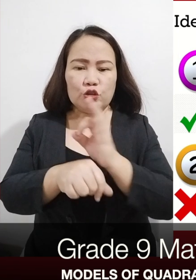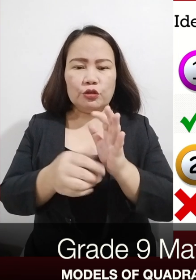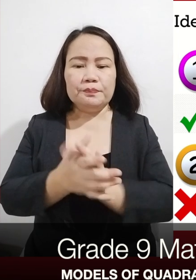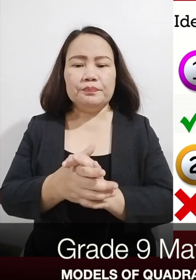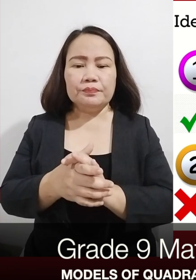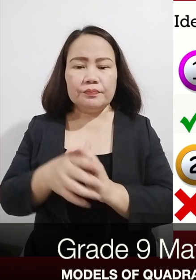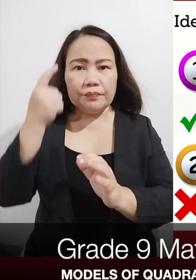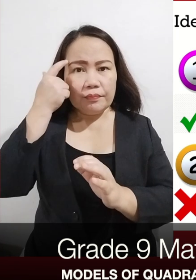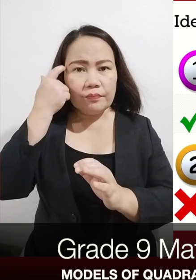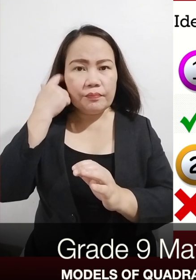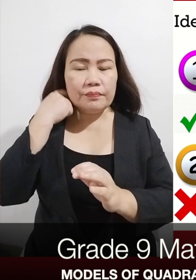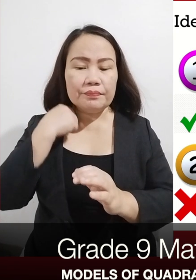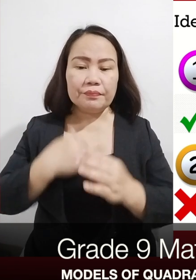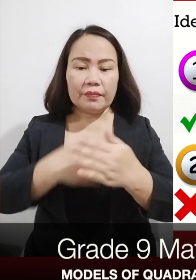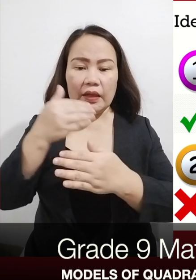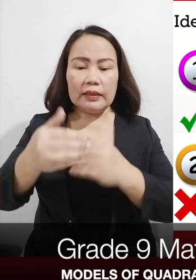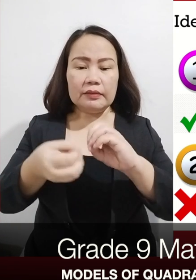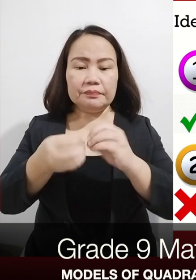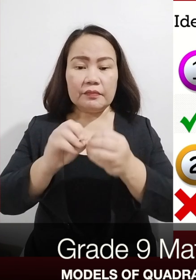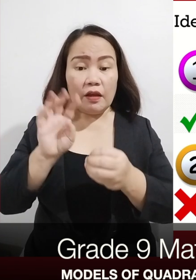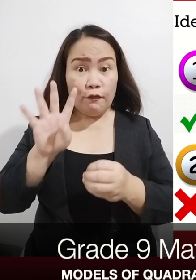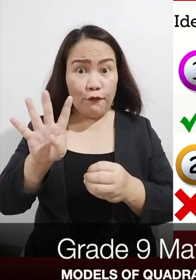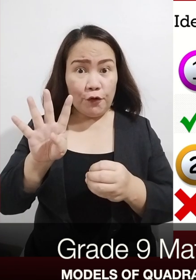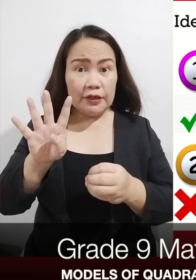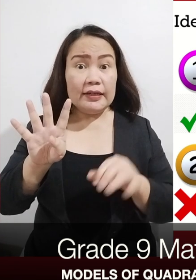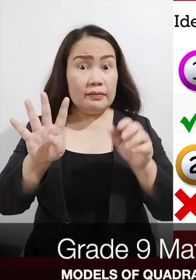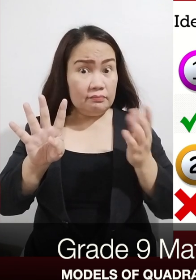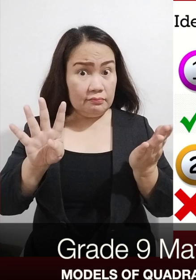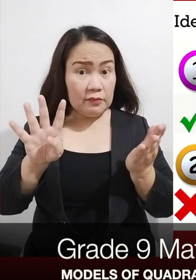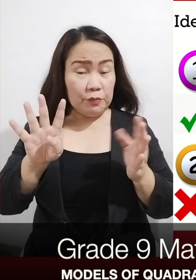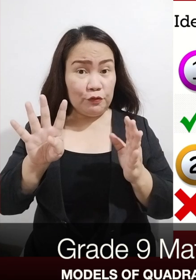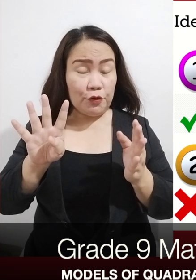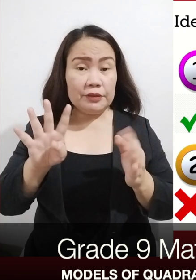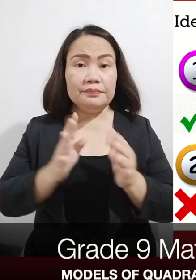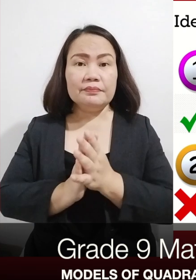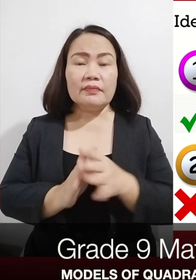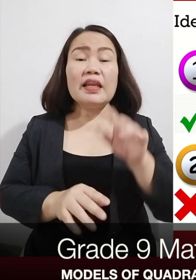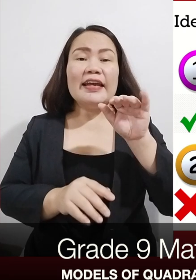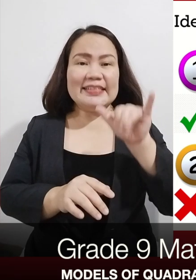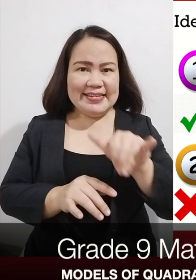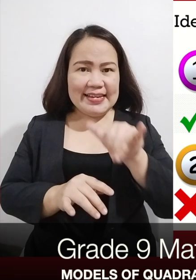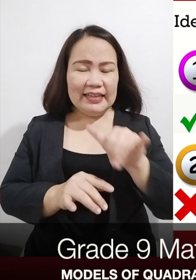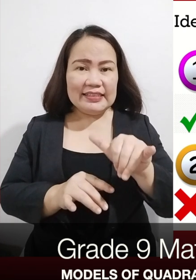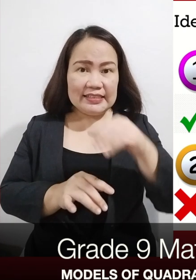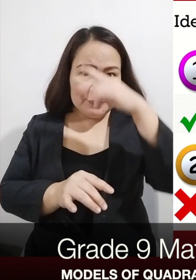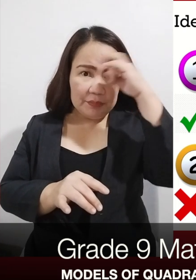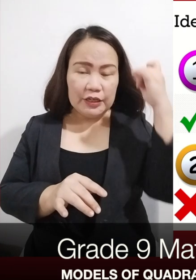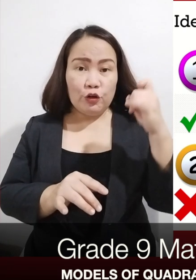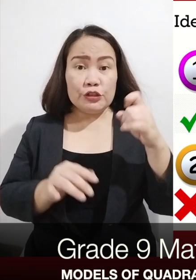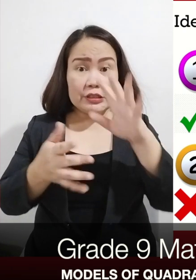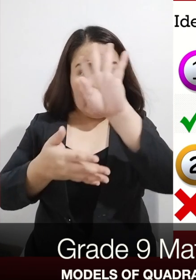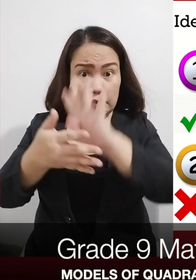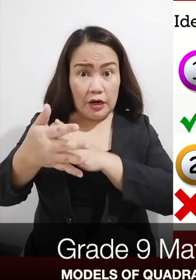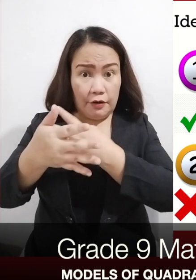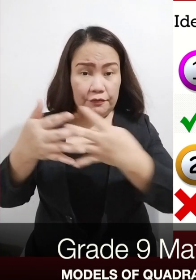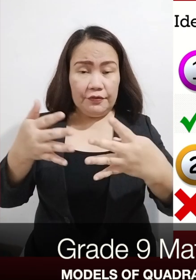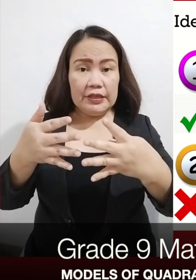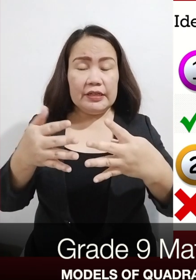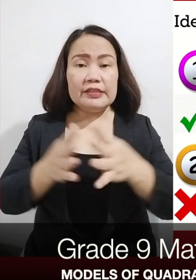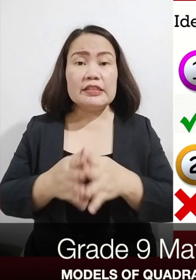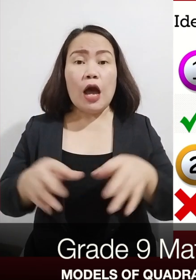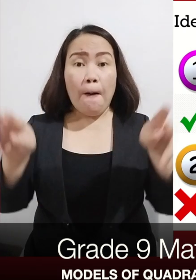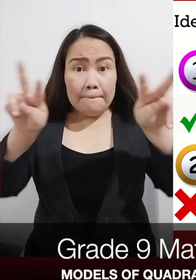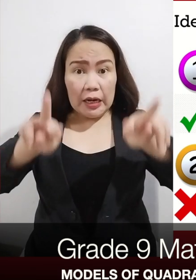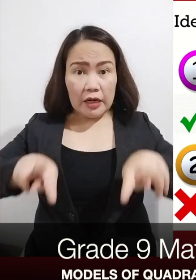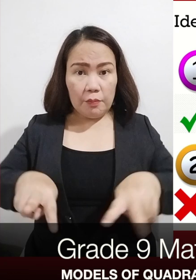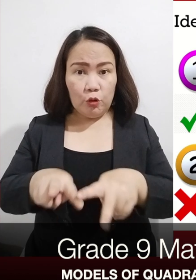function. Next, is this a quadratic function? Yes, because our graph here